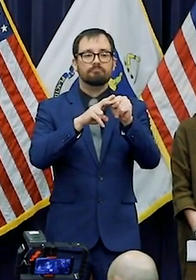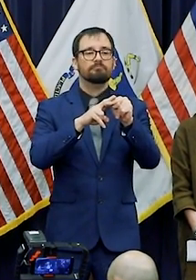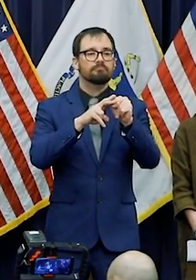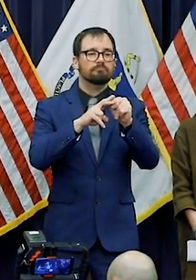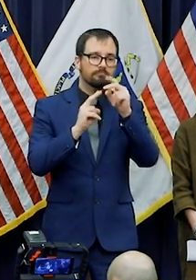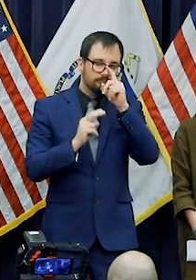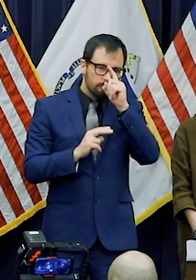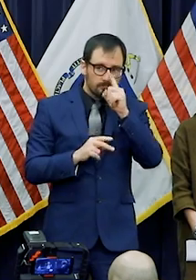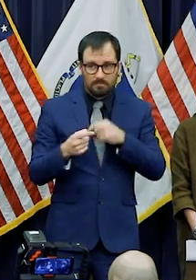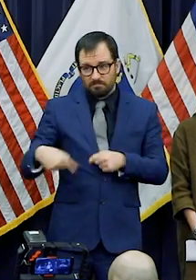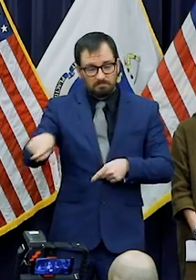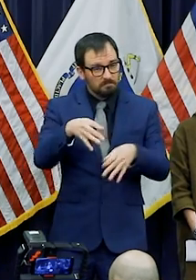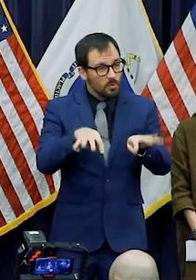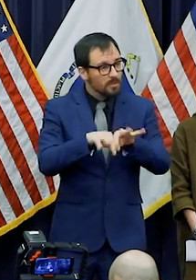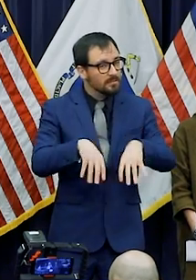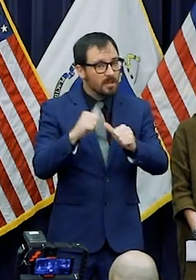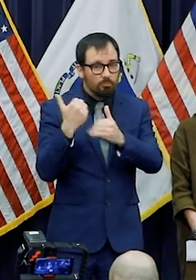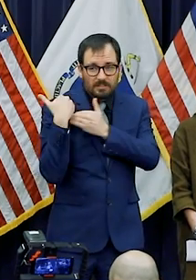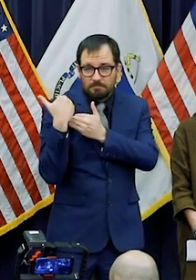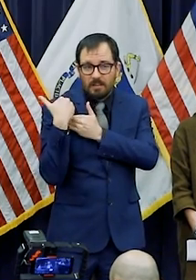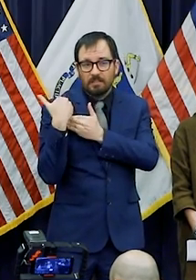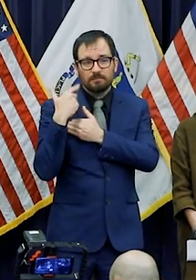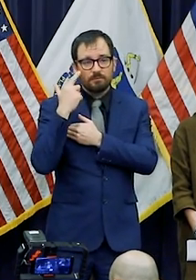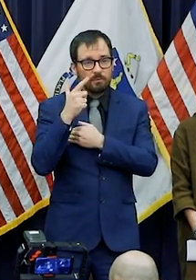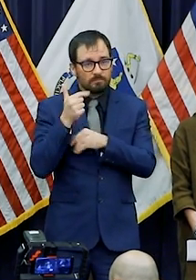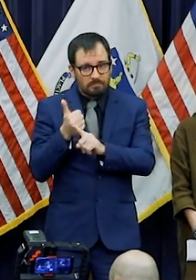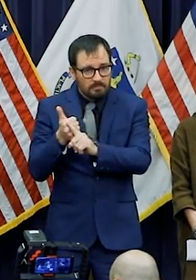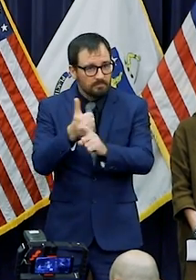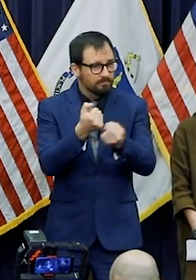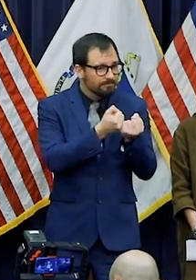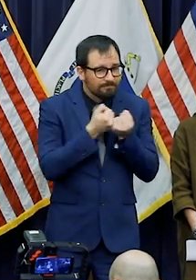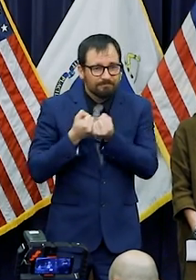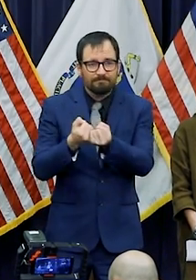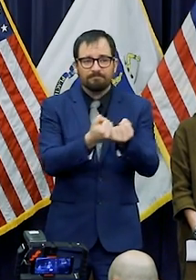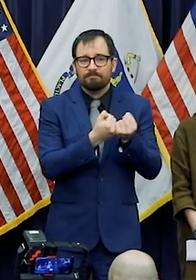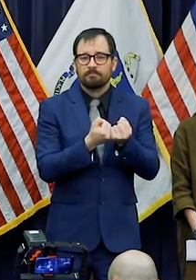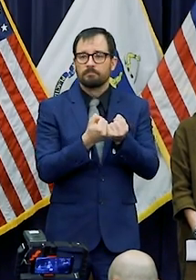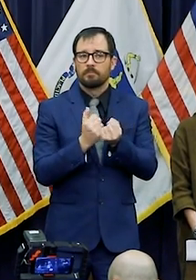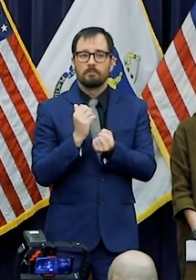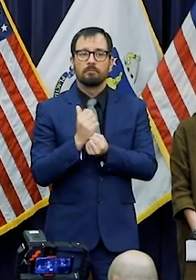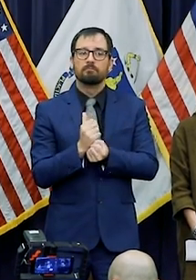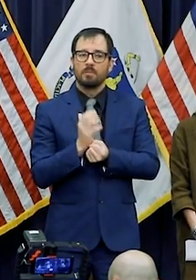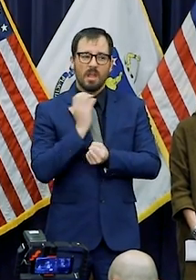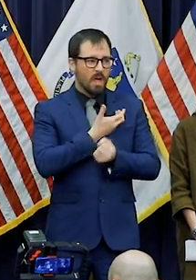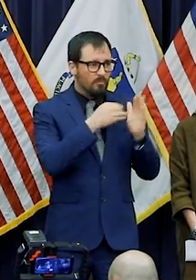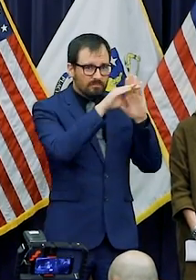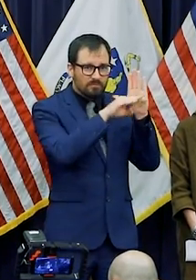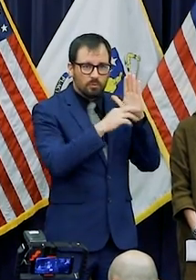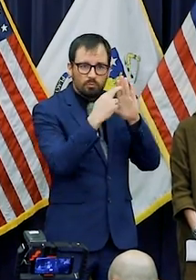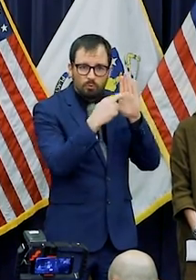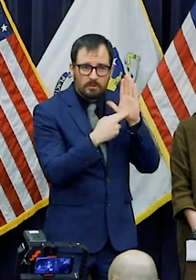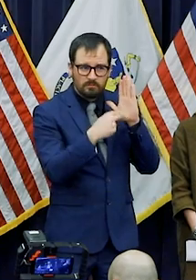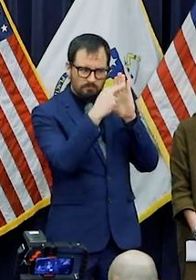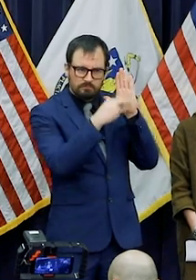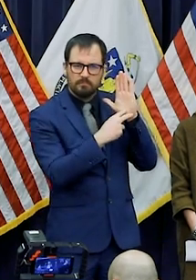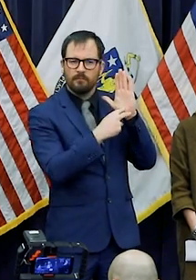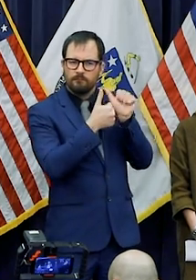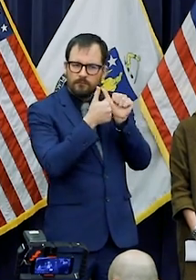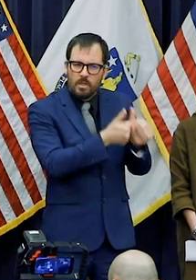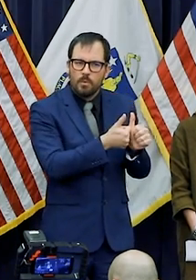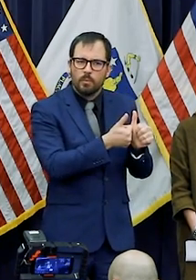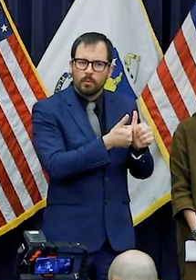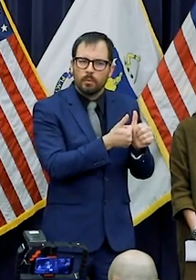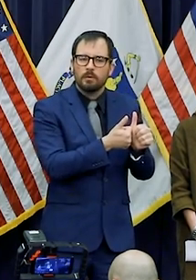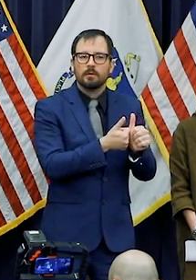spread. And our healthcare system will be better positioned to care for the people who really need it. With that said, today